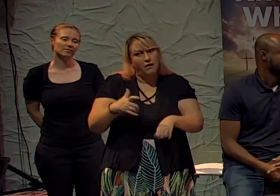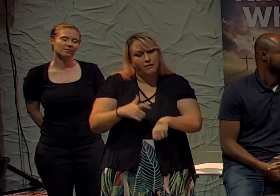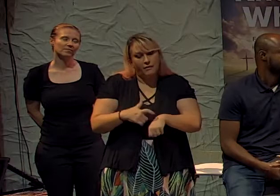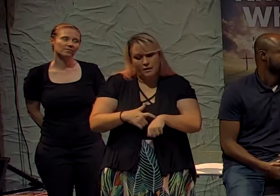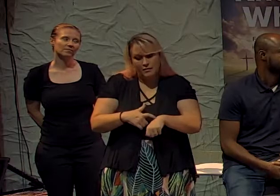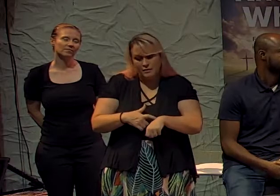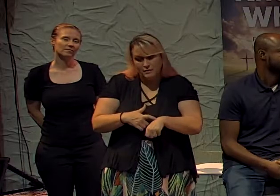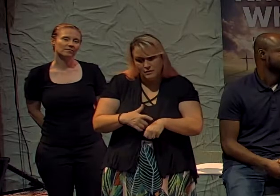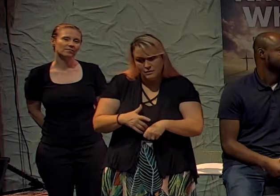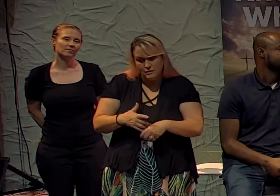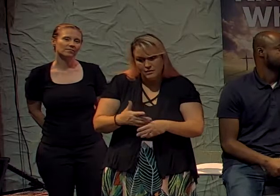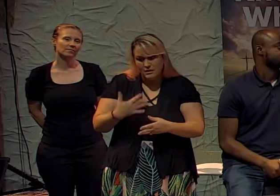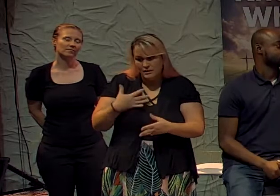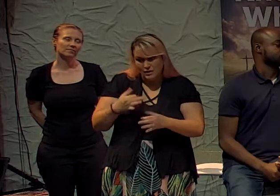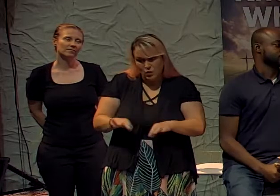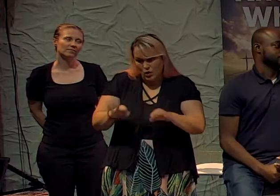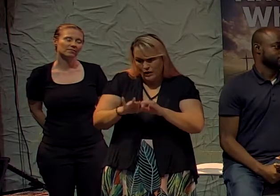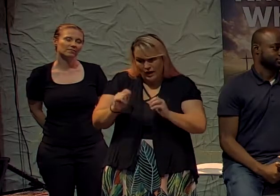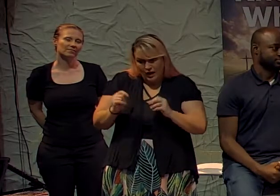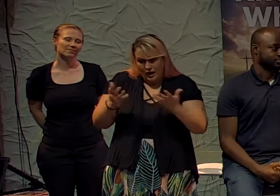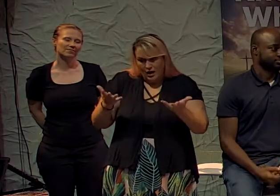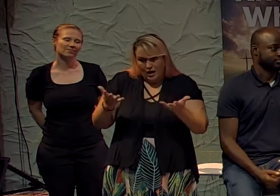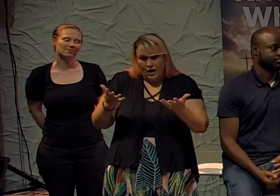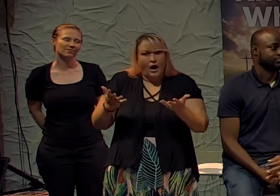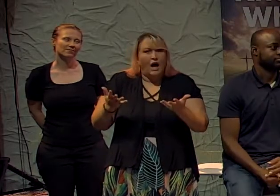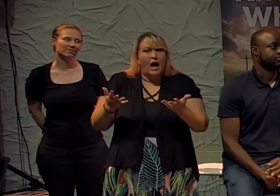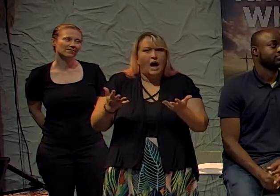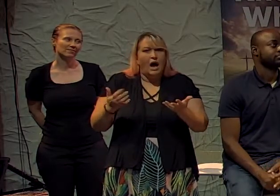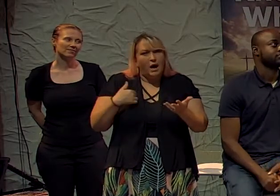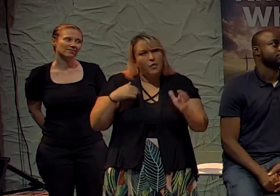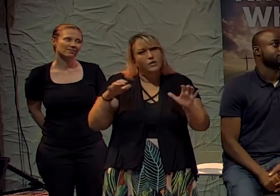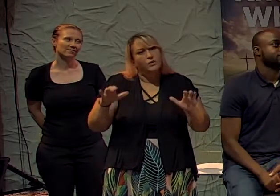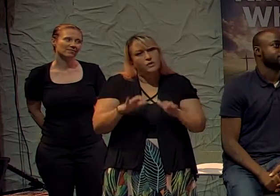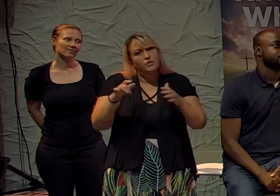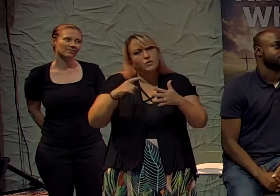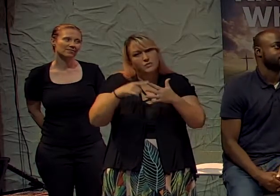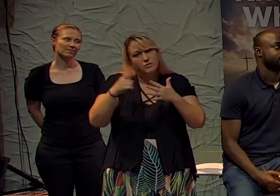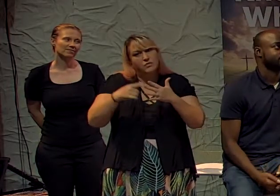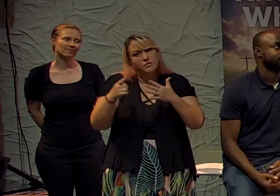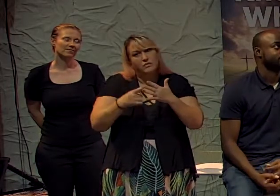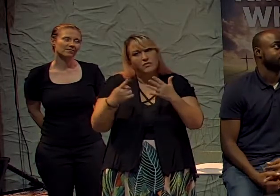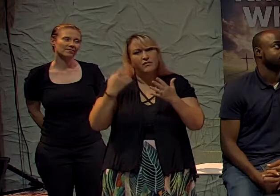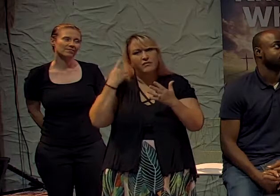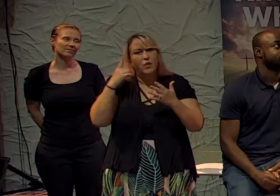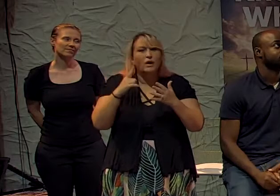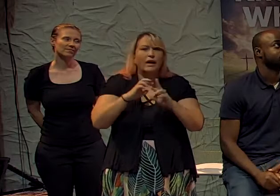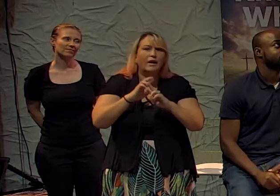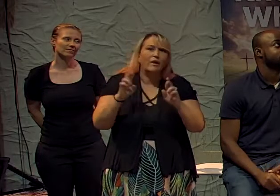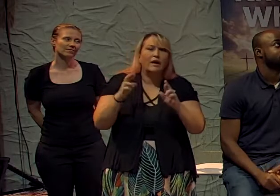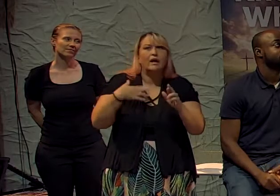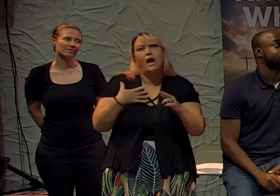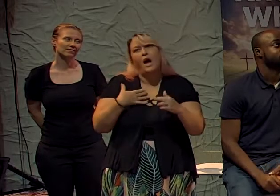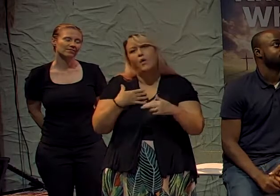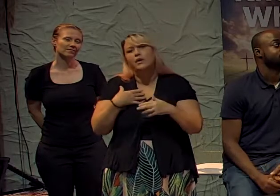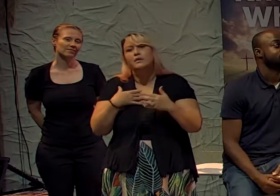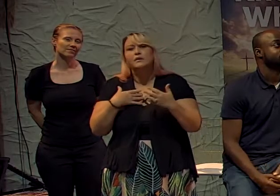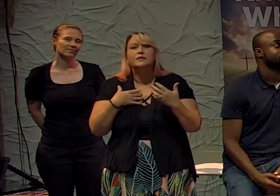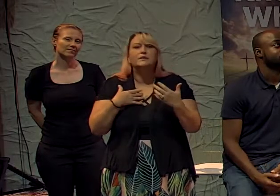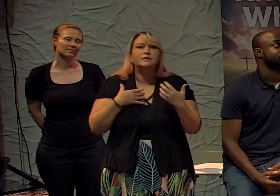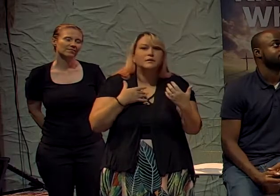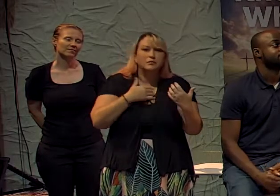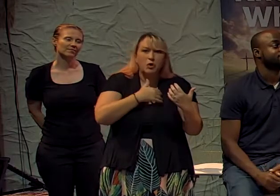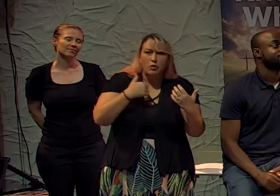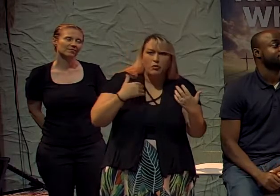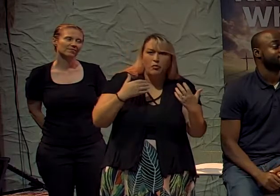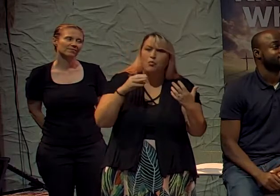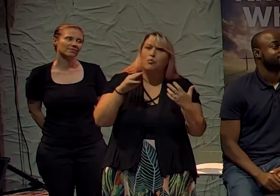was like, man, is this even worth it? Like, I'm gonna do all this stuff to get ready. And I was nursing. I'm like, now I gotta think about all these